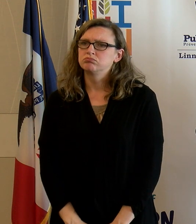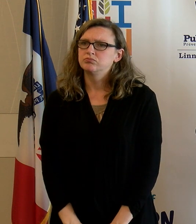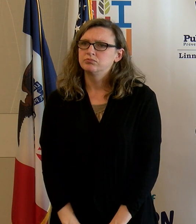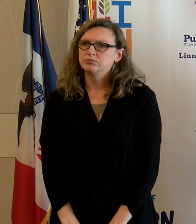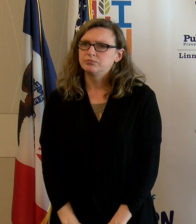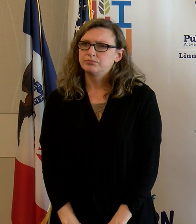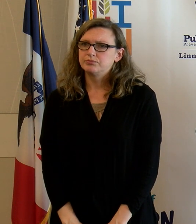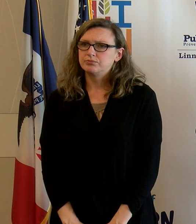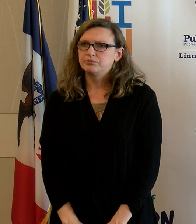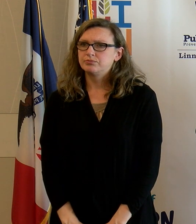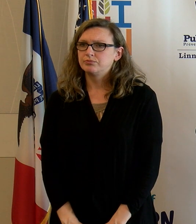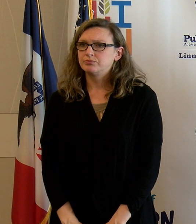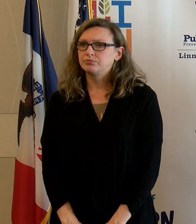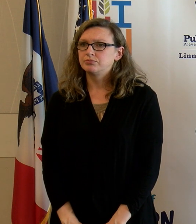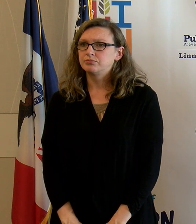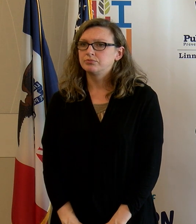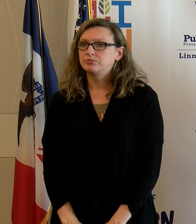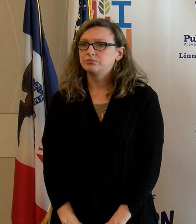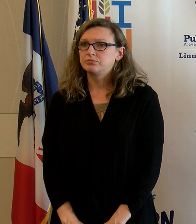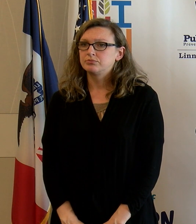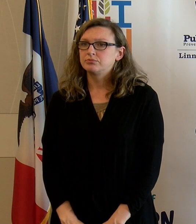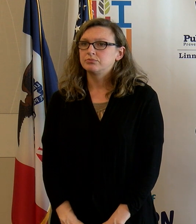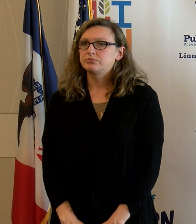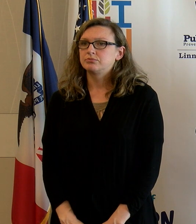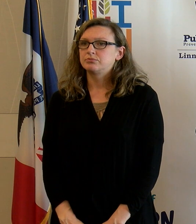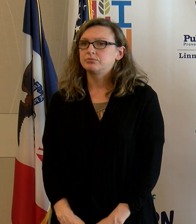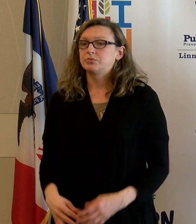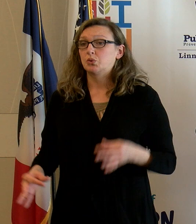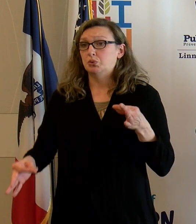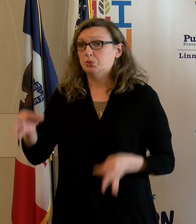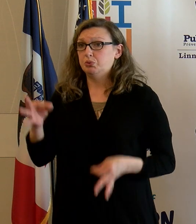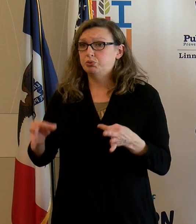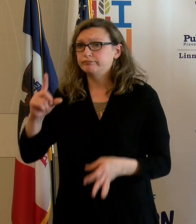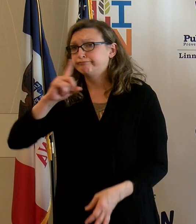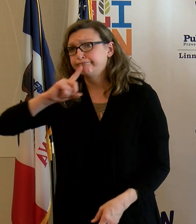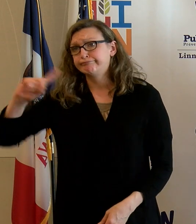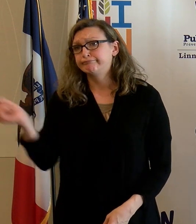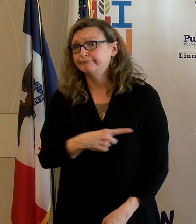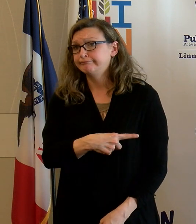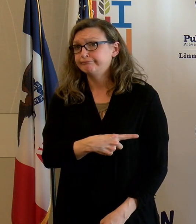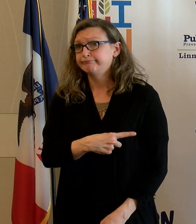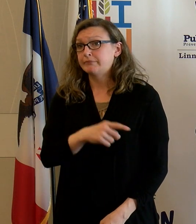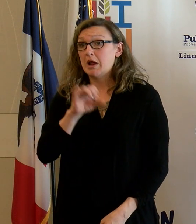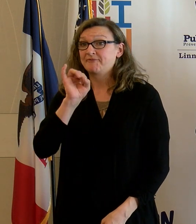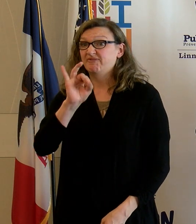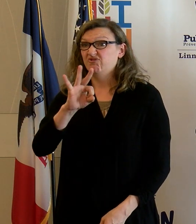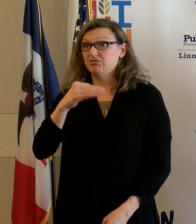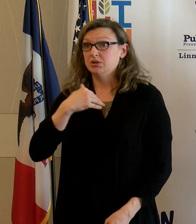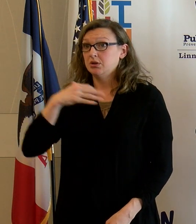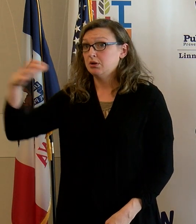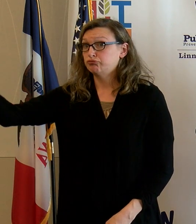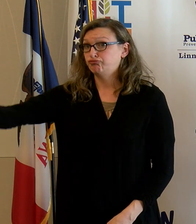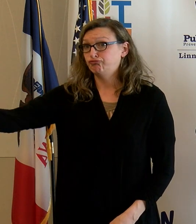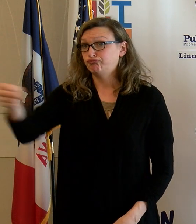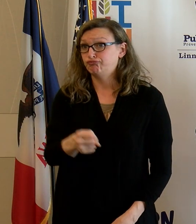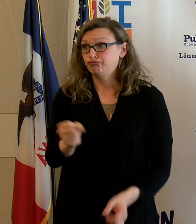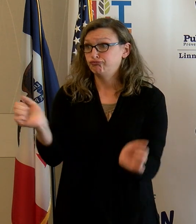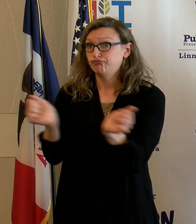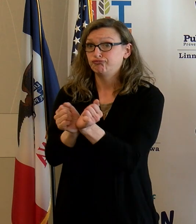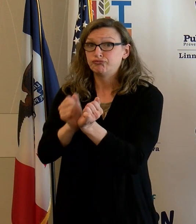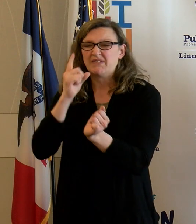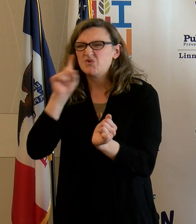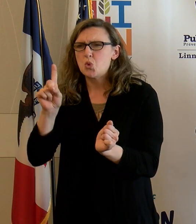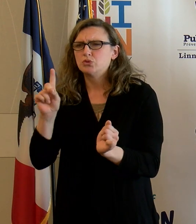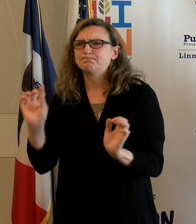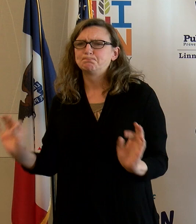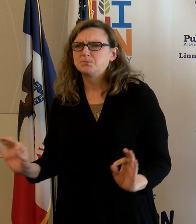The court has now directed us that we are no longer to bring people who have been arrested for simple misdemeanors or serious misdemeanors to jail, with very